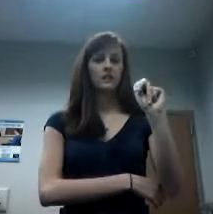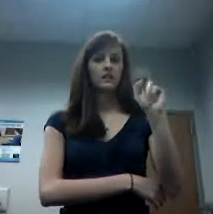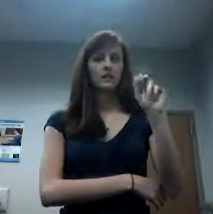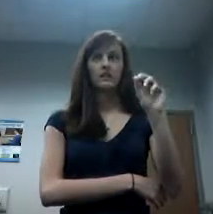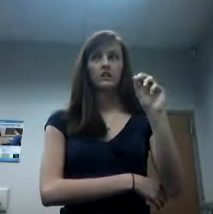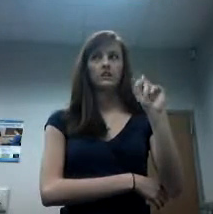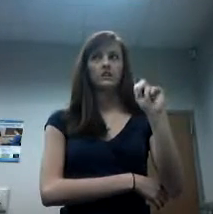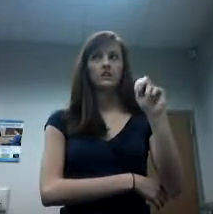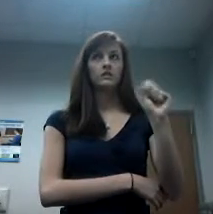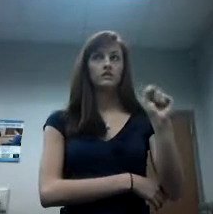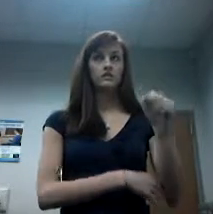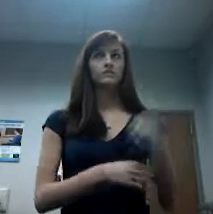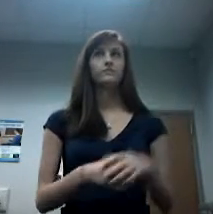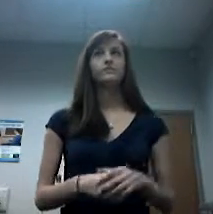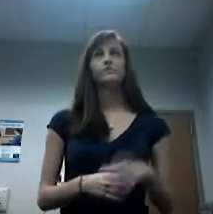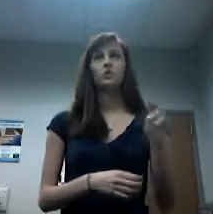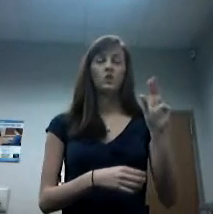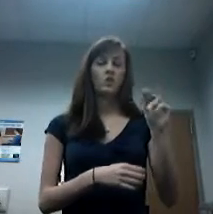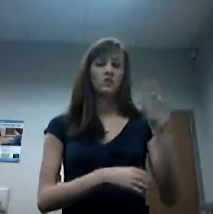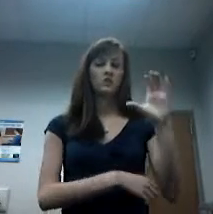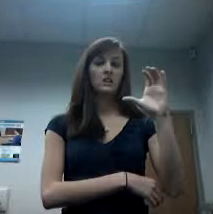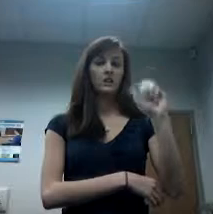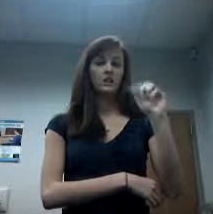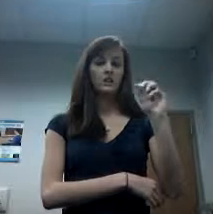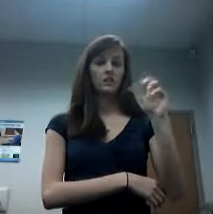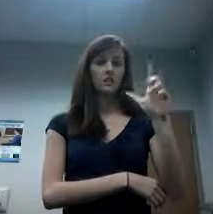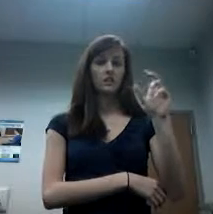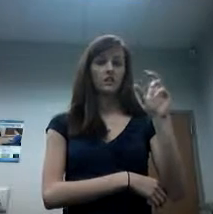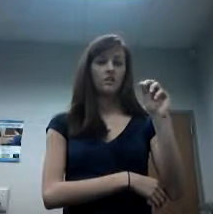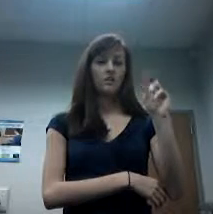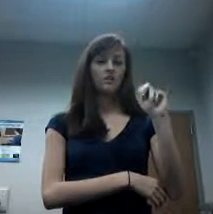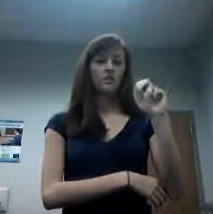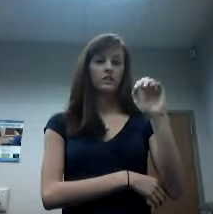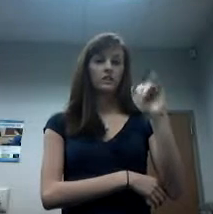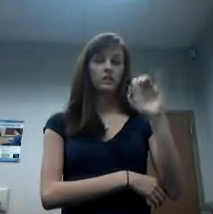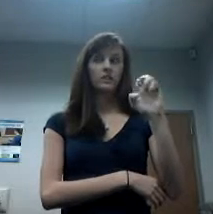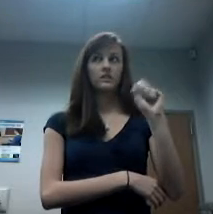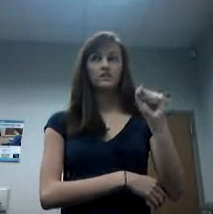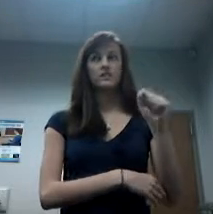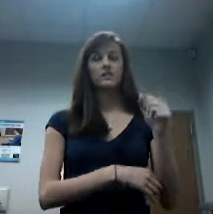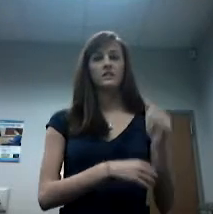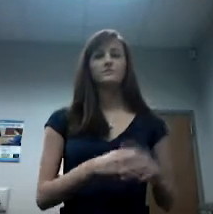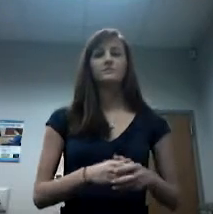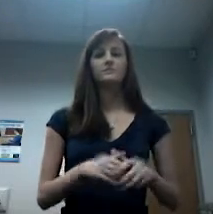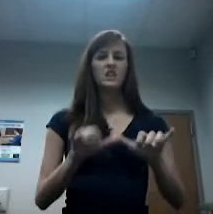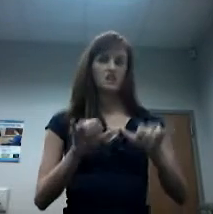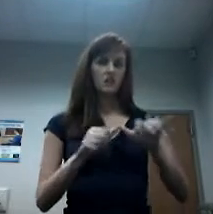had so much area to try to regain. So the size of the colony was a problem for them.